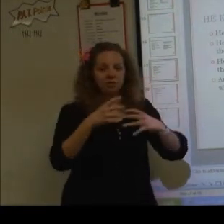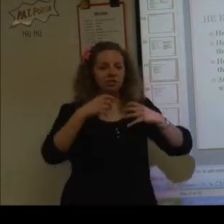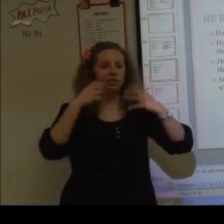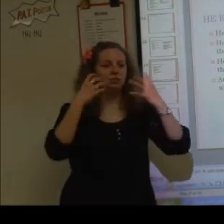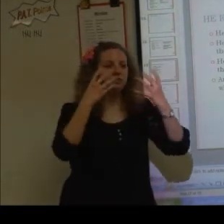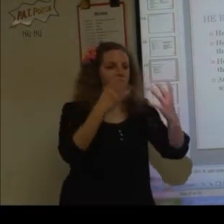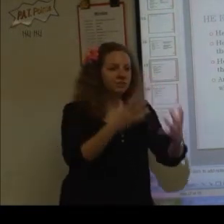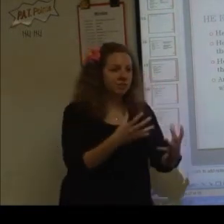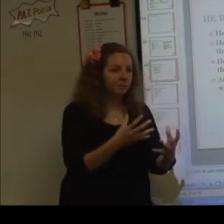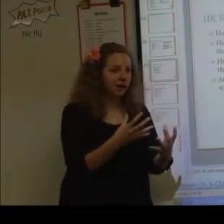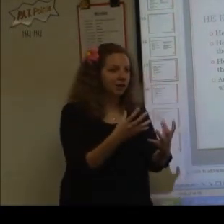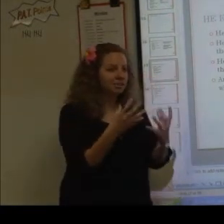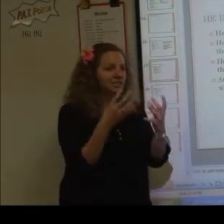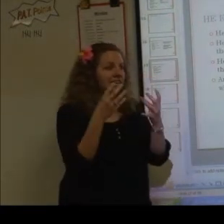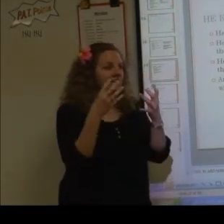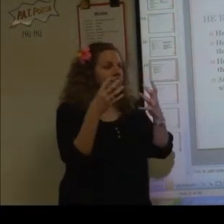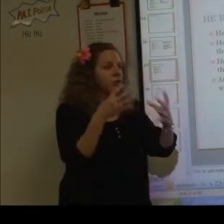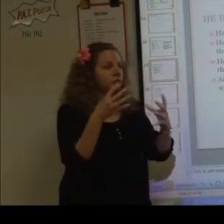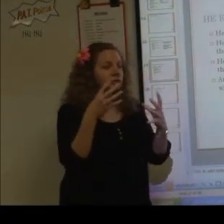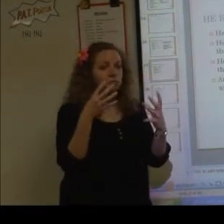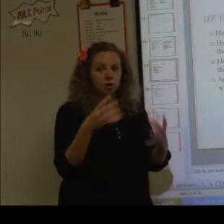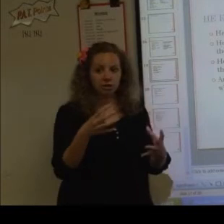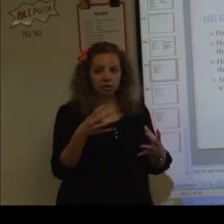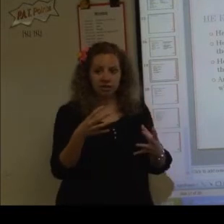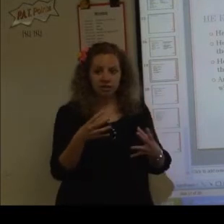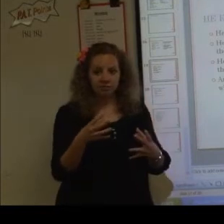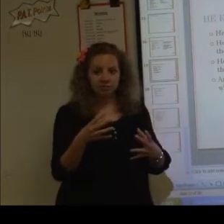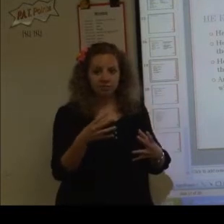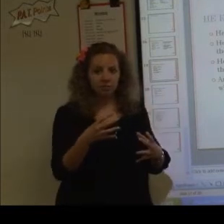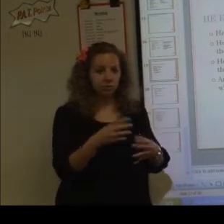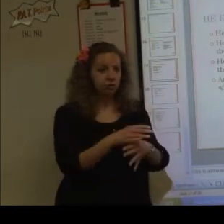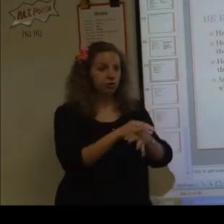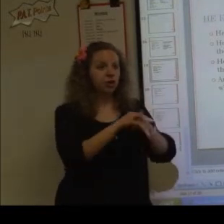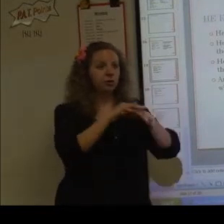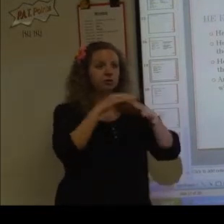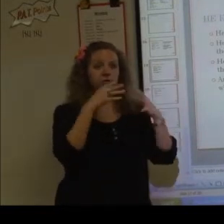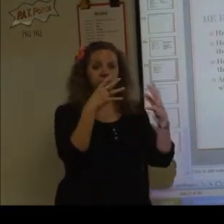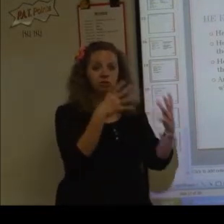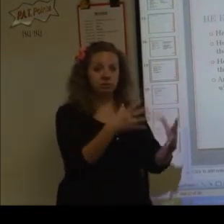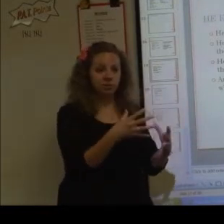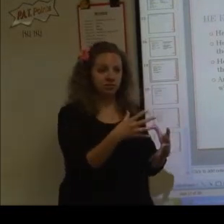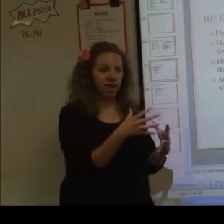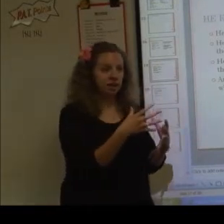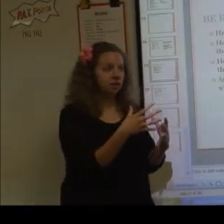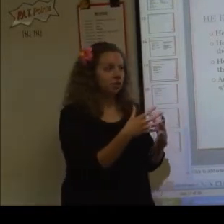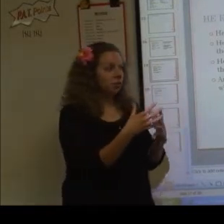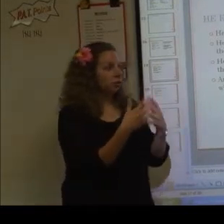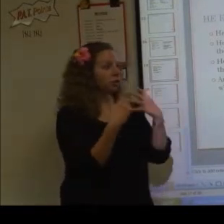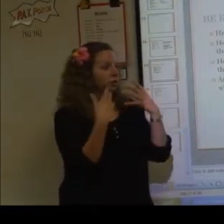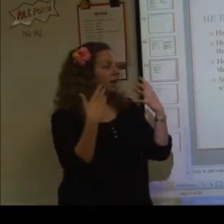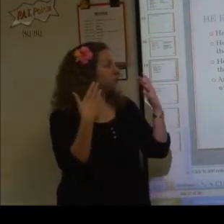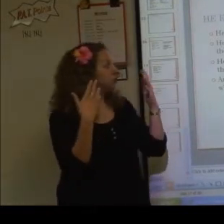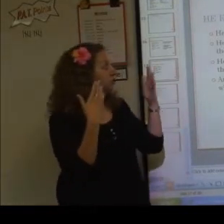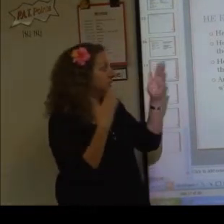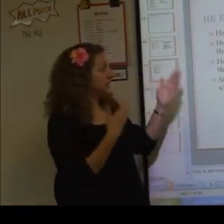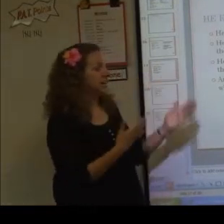individually, he knows everything about us, he knows us personally? So you could go into a description of that, or you could actually just